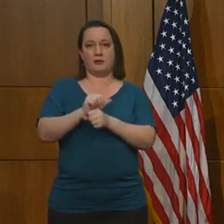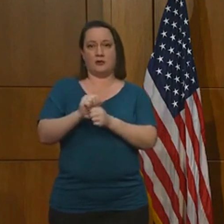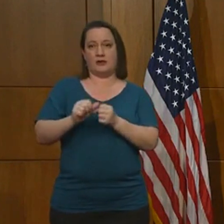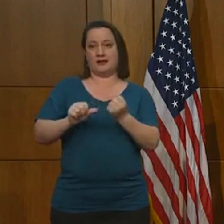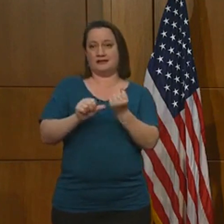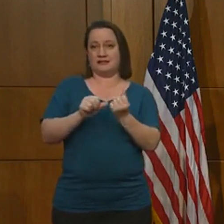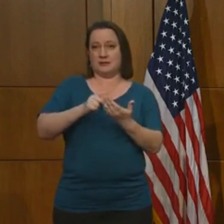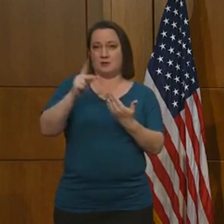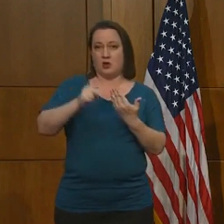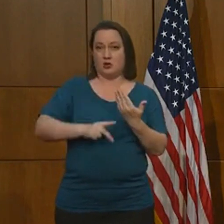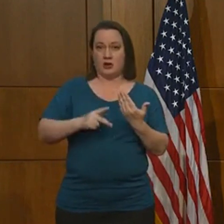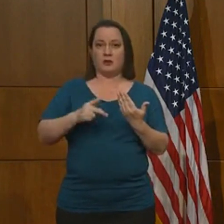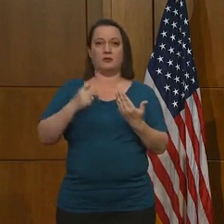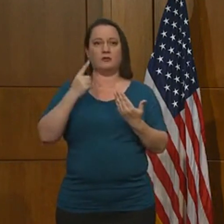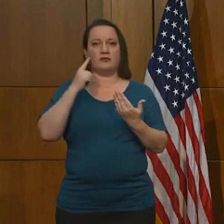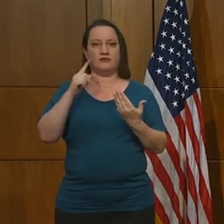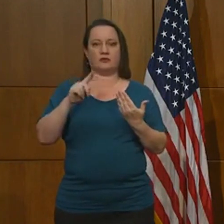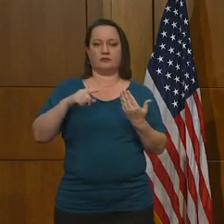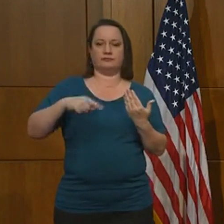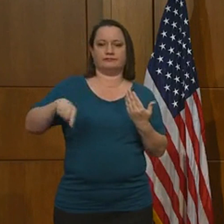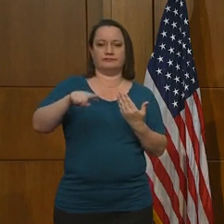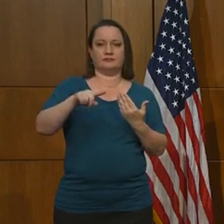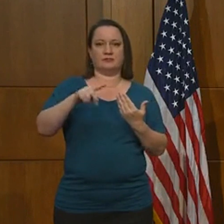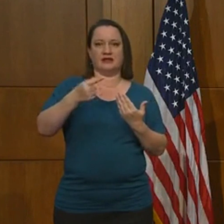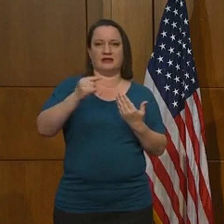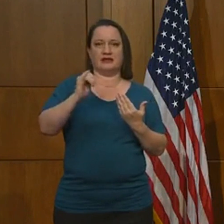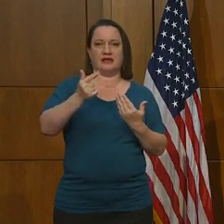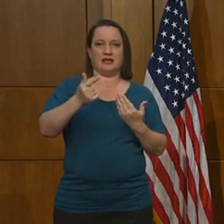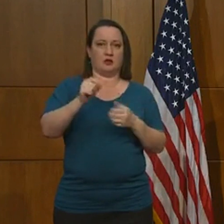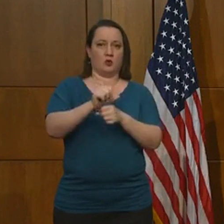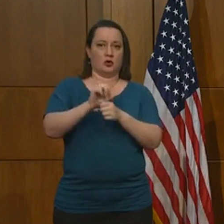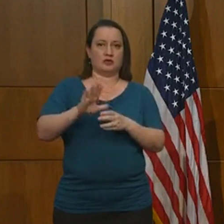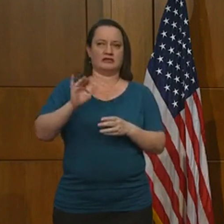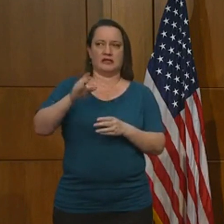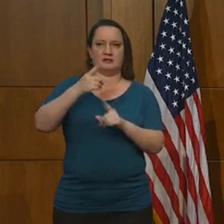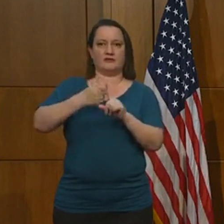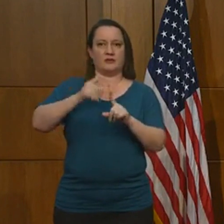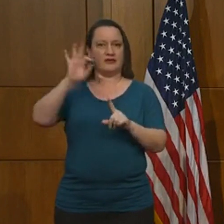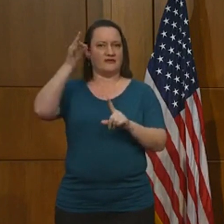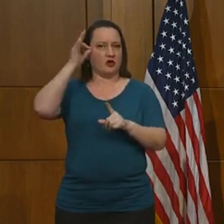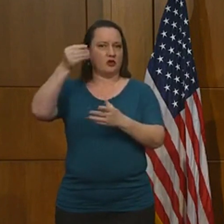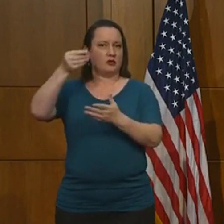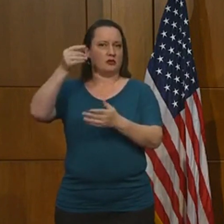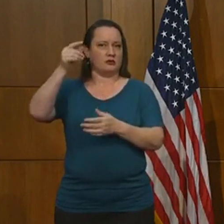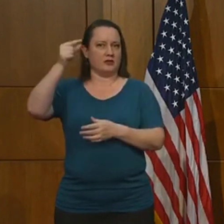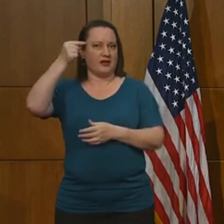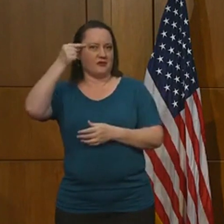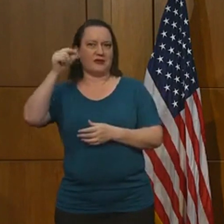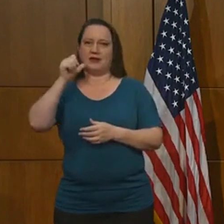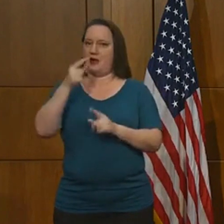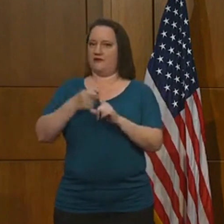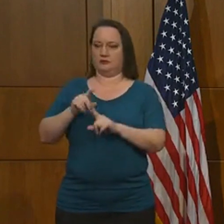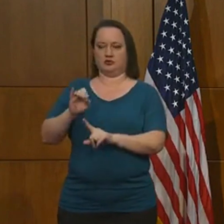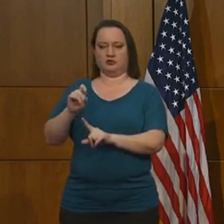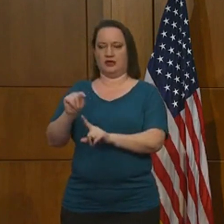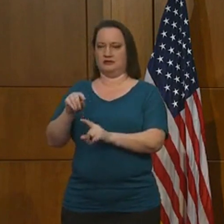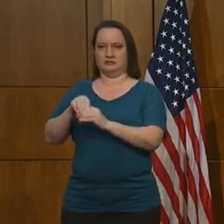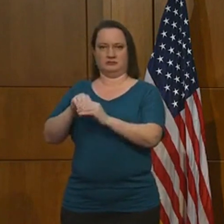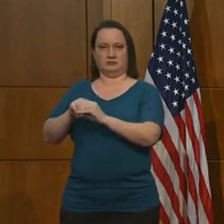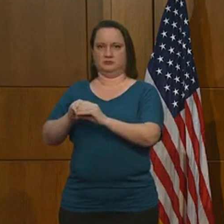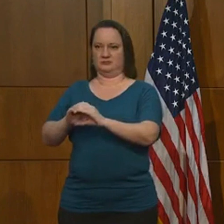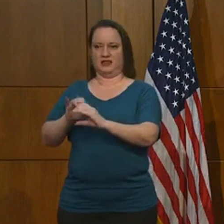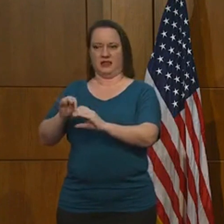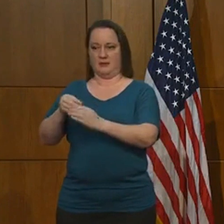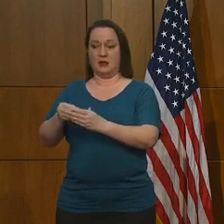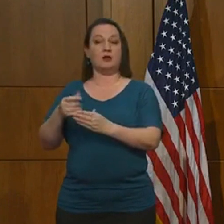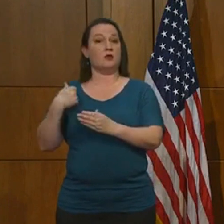for our gig workers. That directly comes from the federal government, so that money is not coming out of the trust. We are spending a lot of